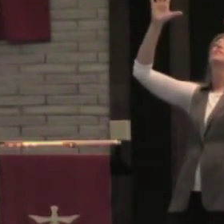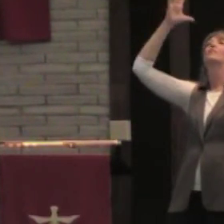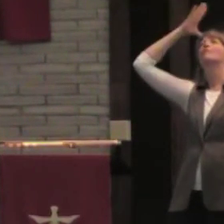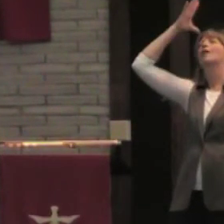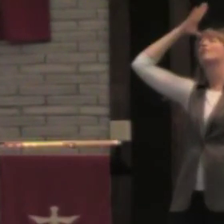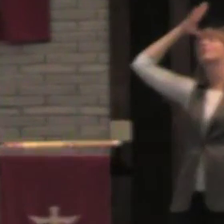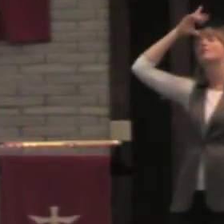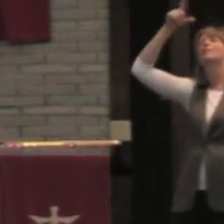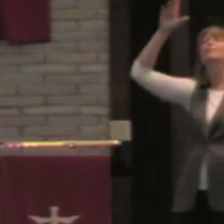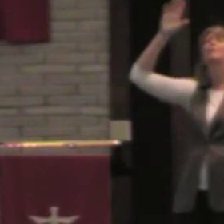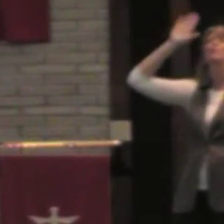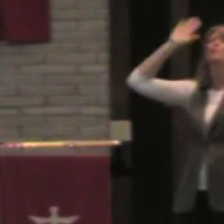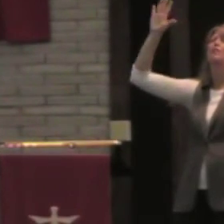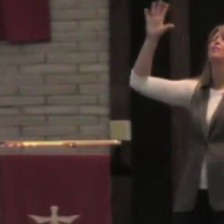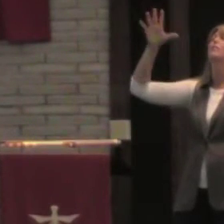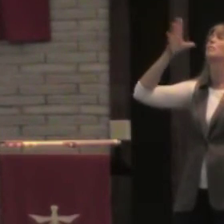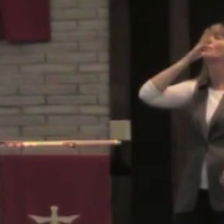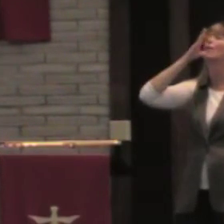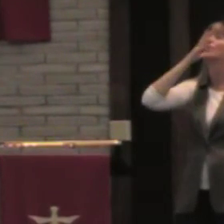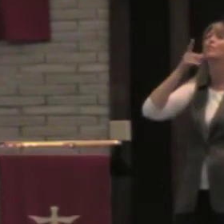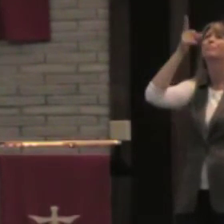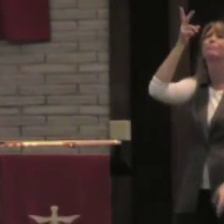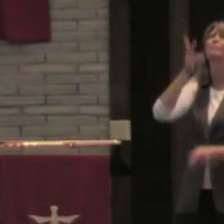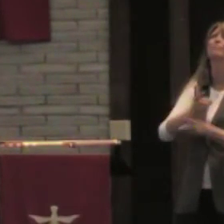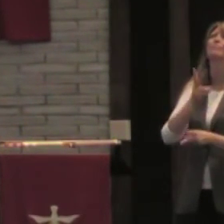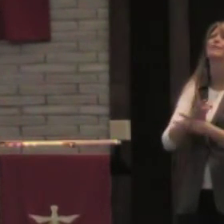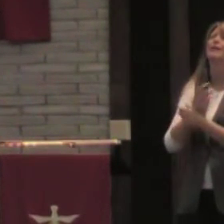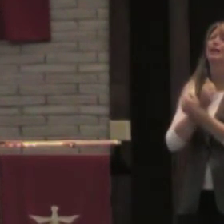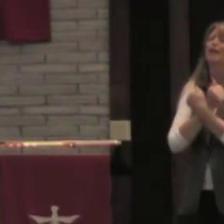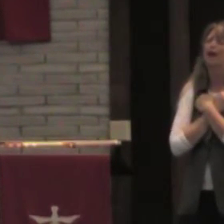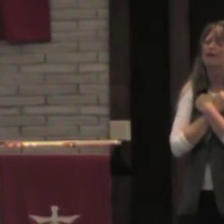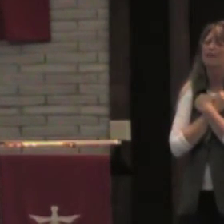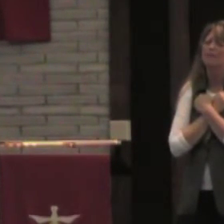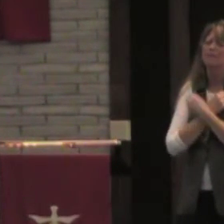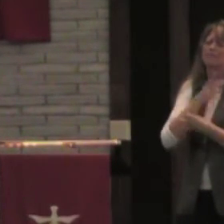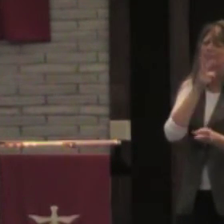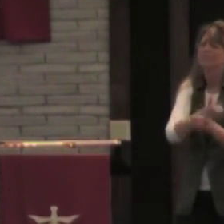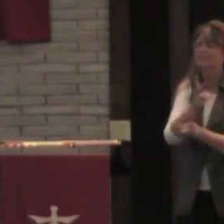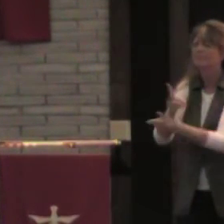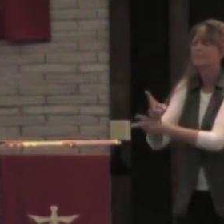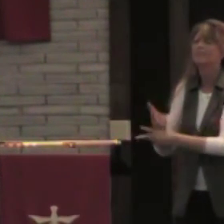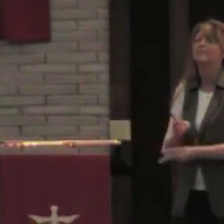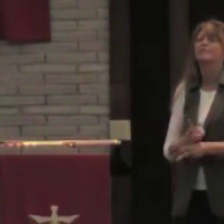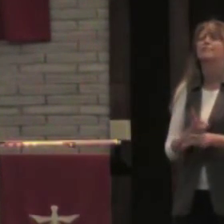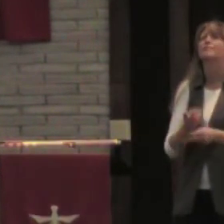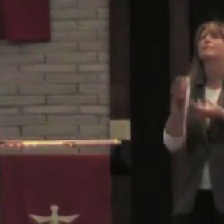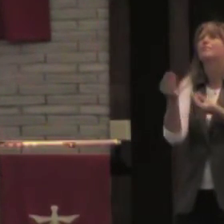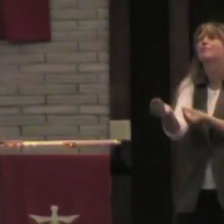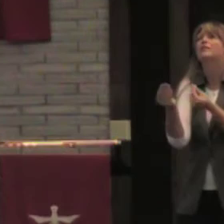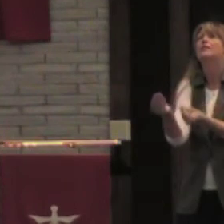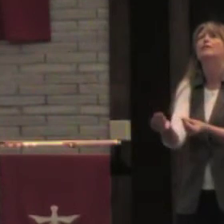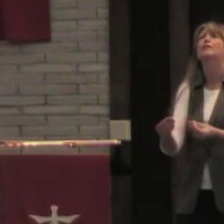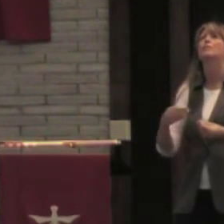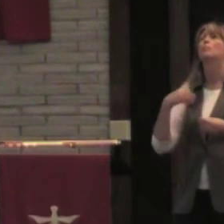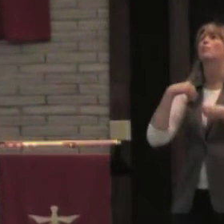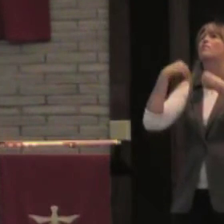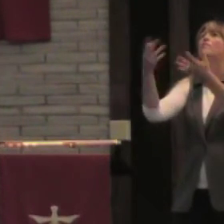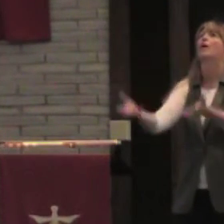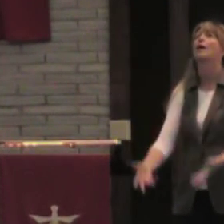You are a wonderful Father, wonderful Mother. You take care of us and love us, nurture